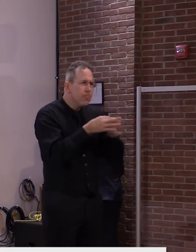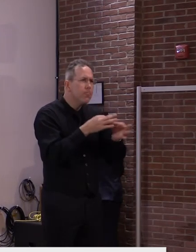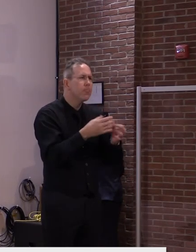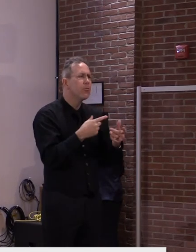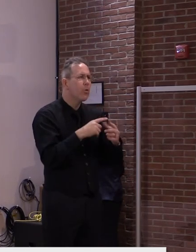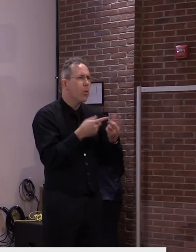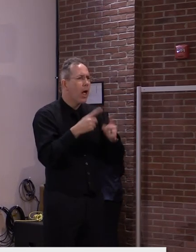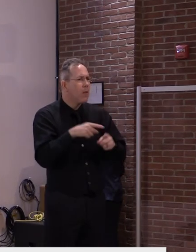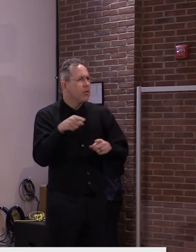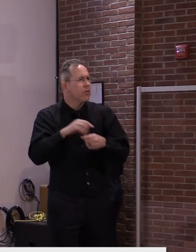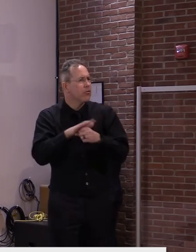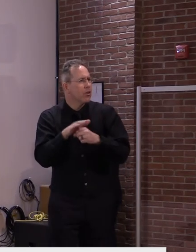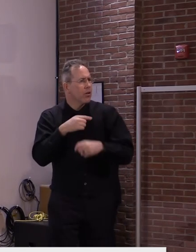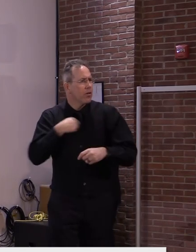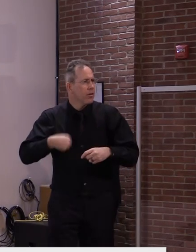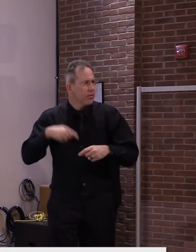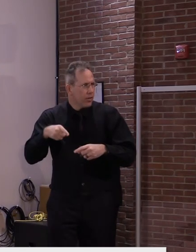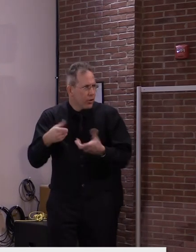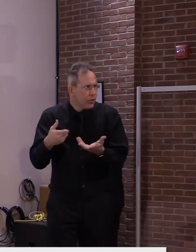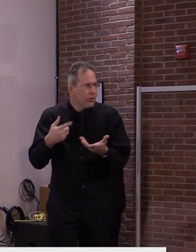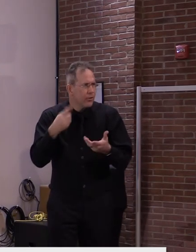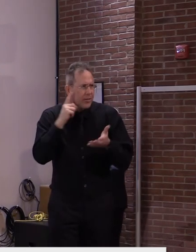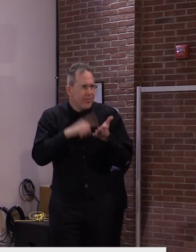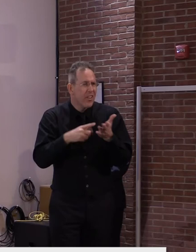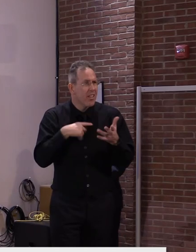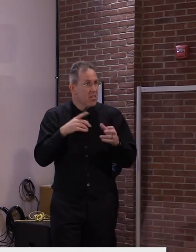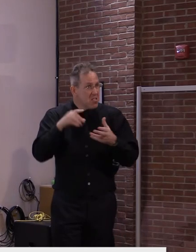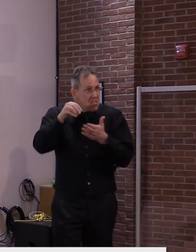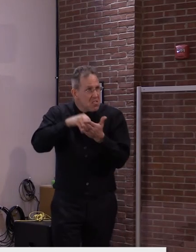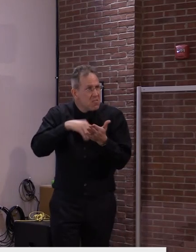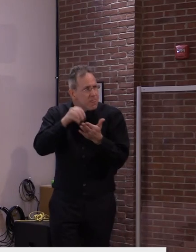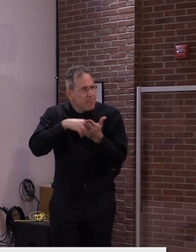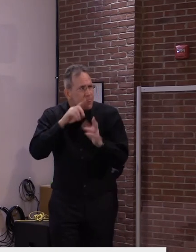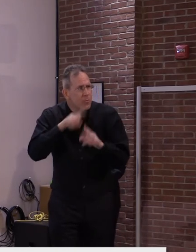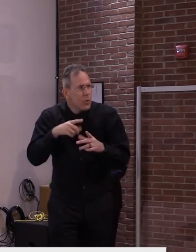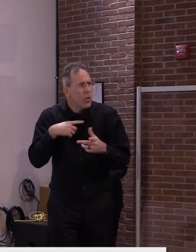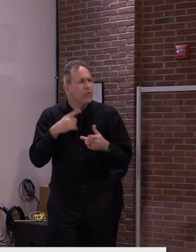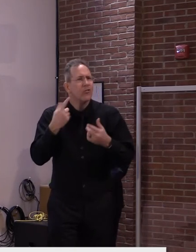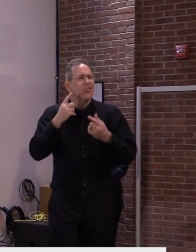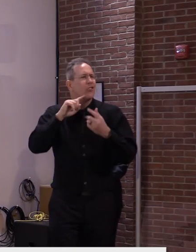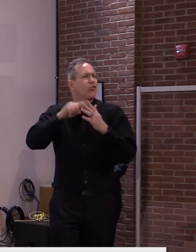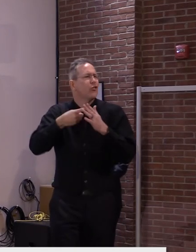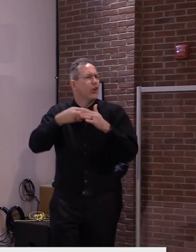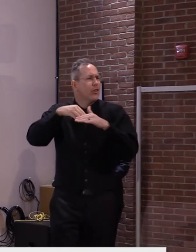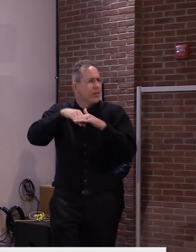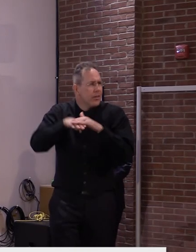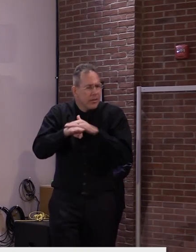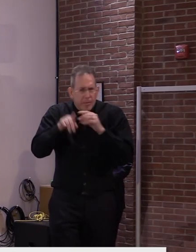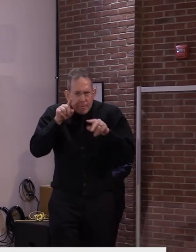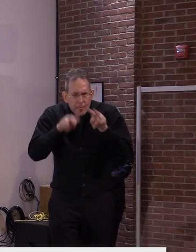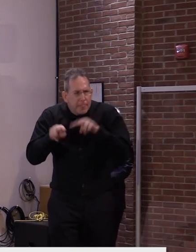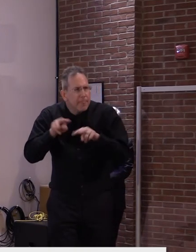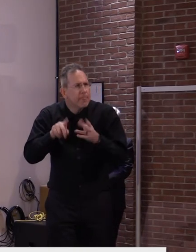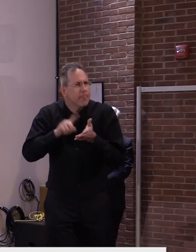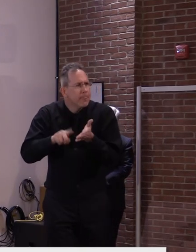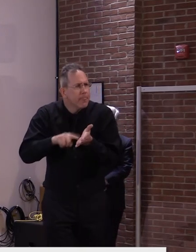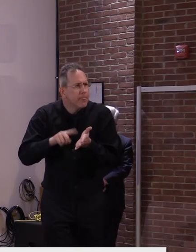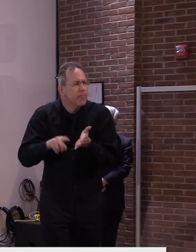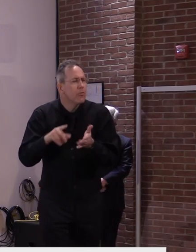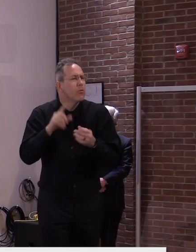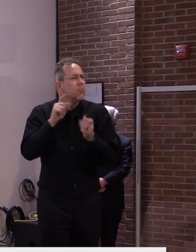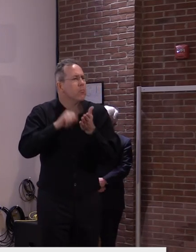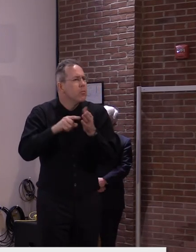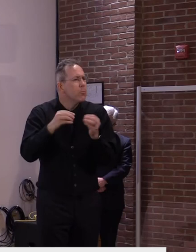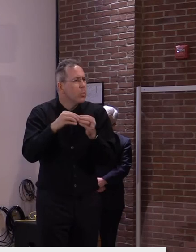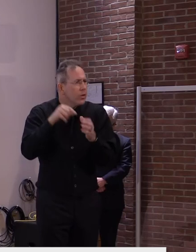work. So I think that tells you something about why we may not have as much information. And my